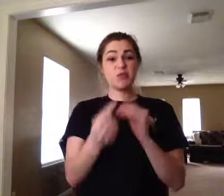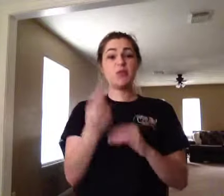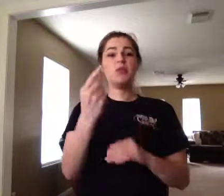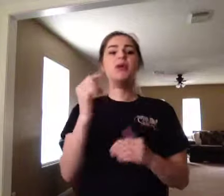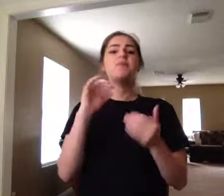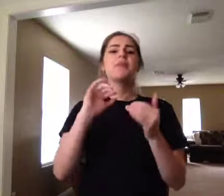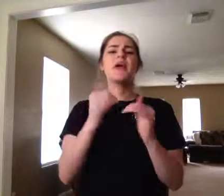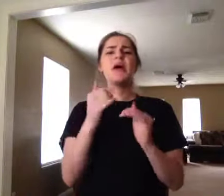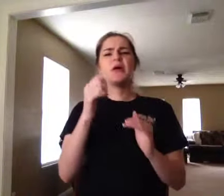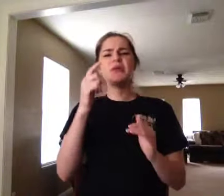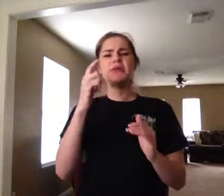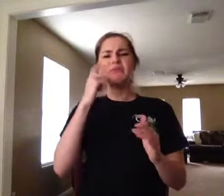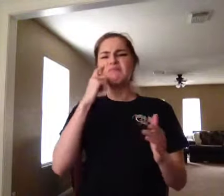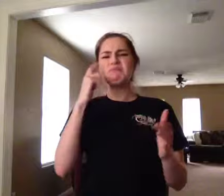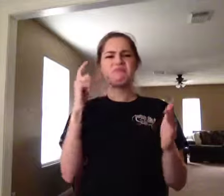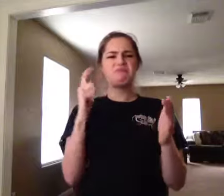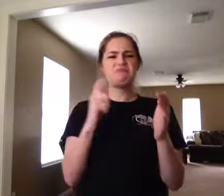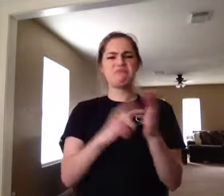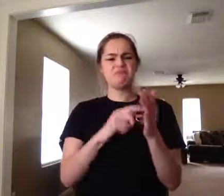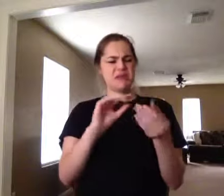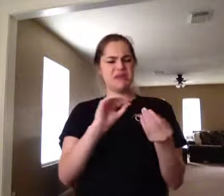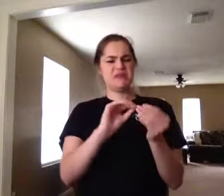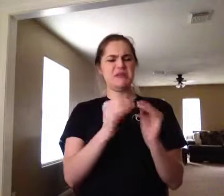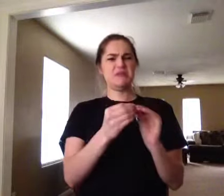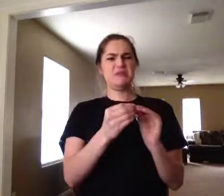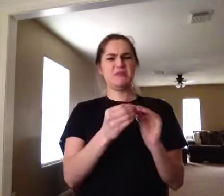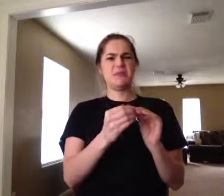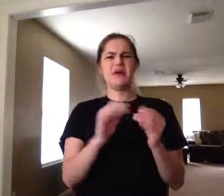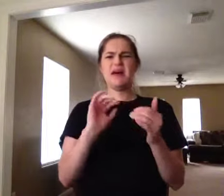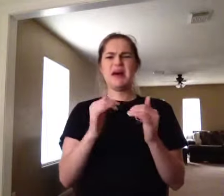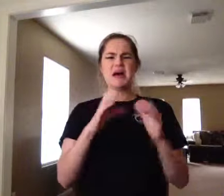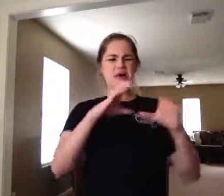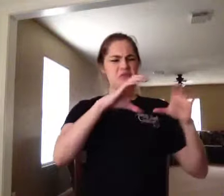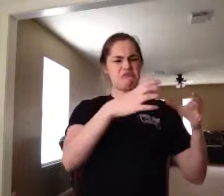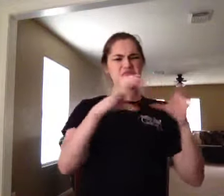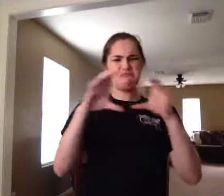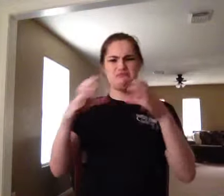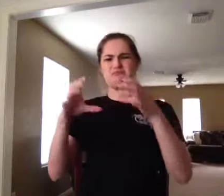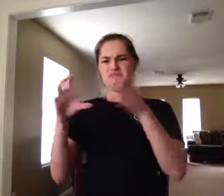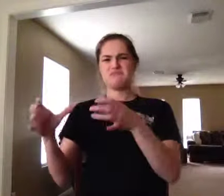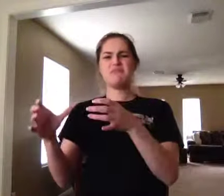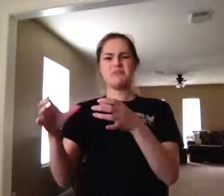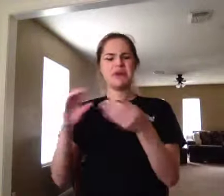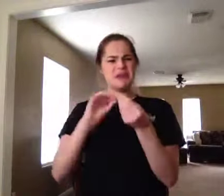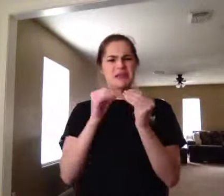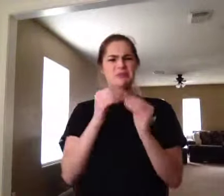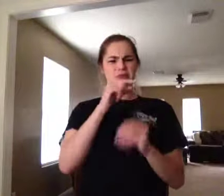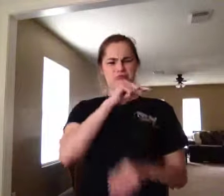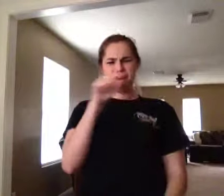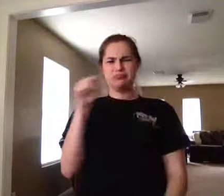number is, what type, what is the classification of a number, right? And the second part of this lesson deals